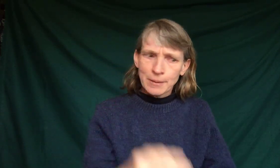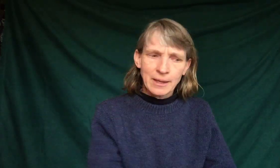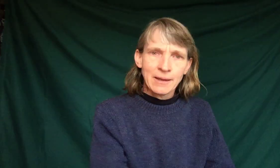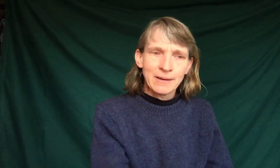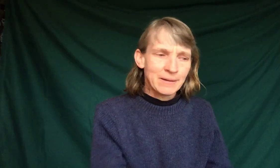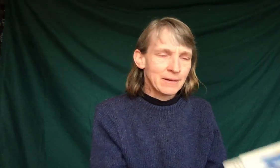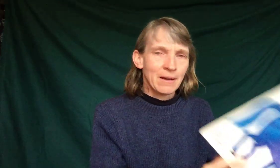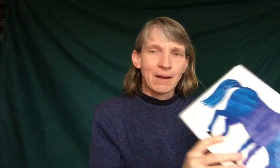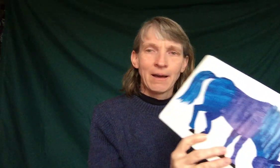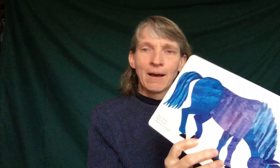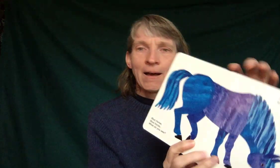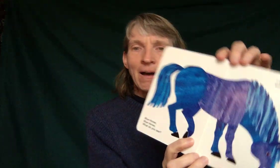me.